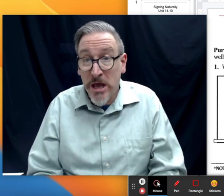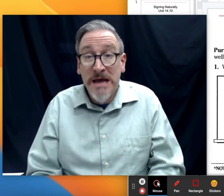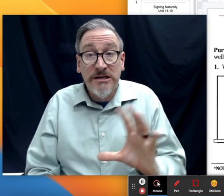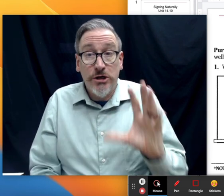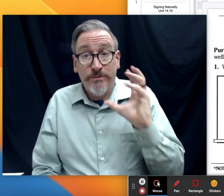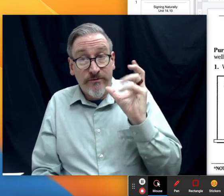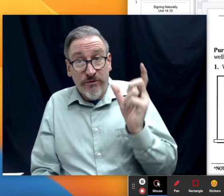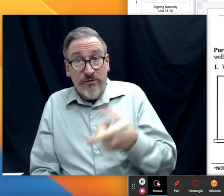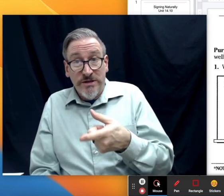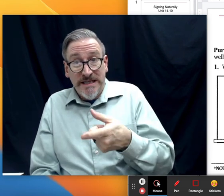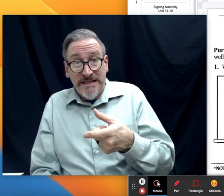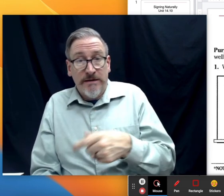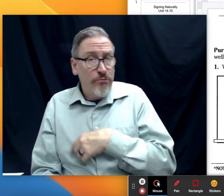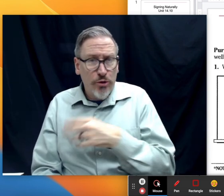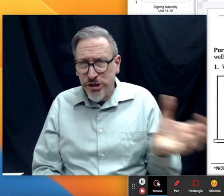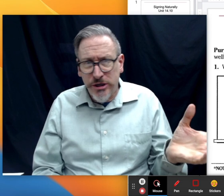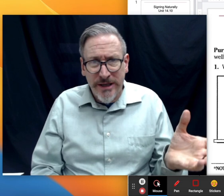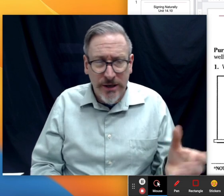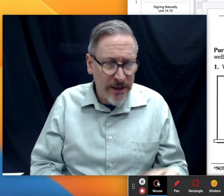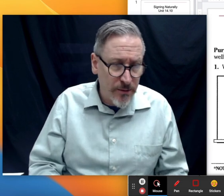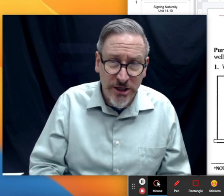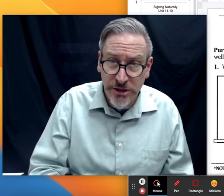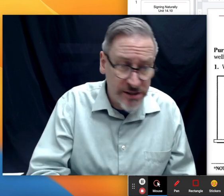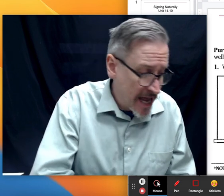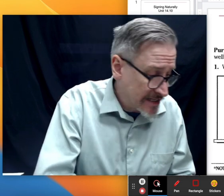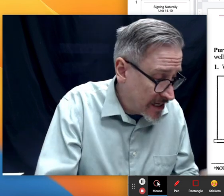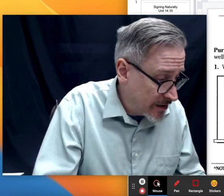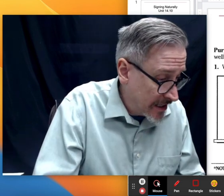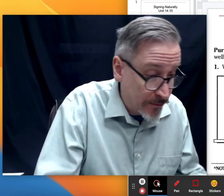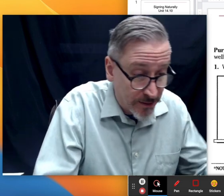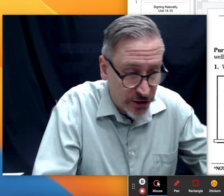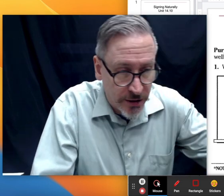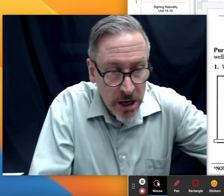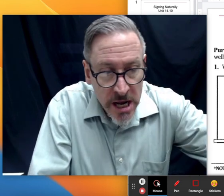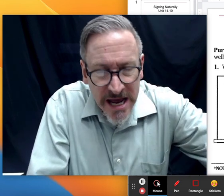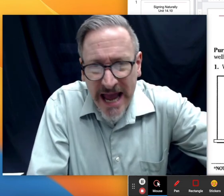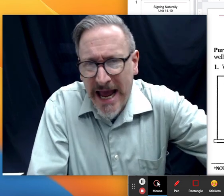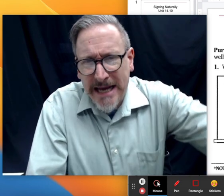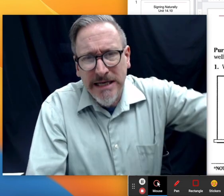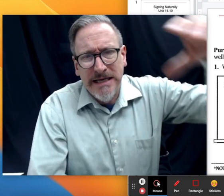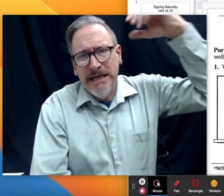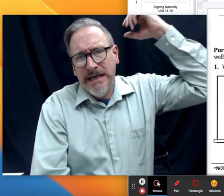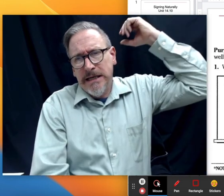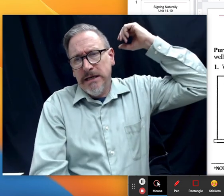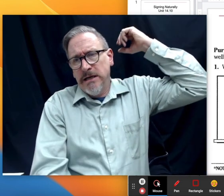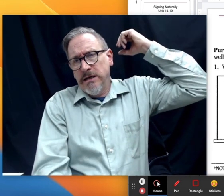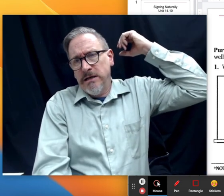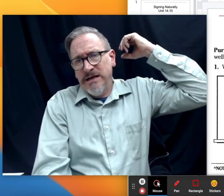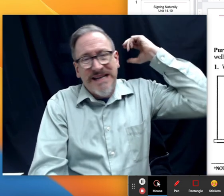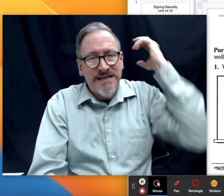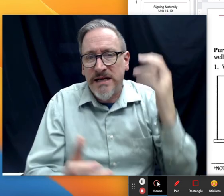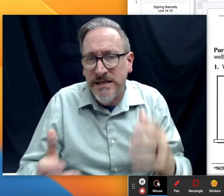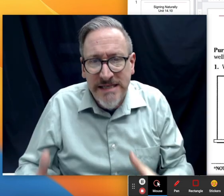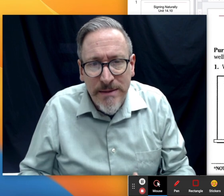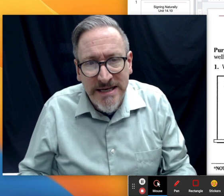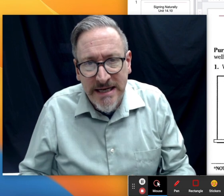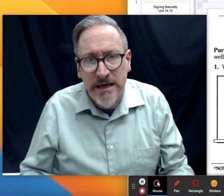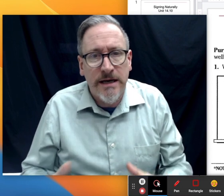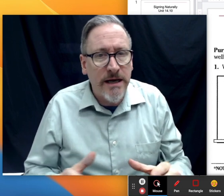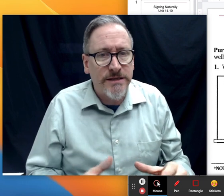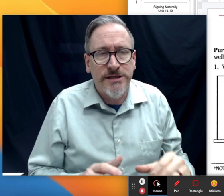Okay. So for 1410, we're just going to be looking at permissions, asking, getting permission. And